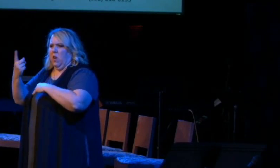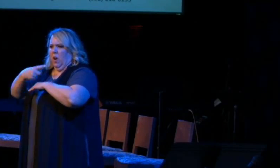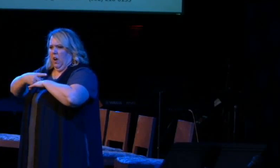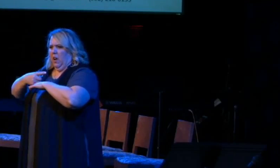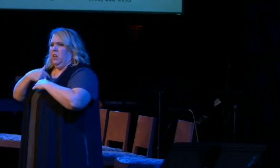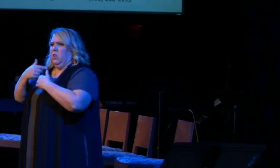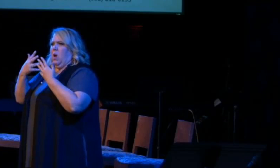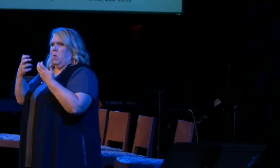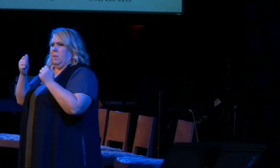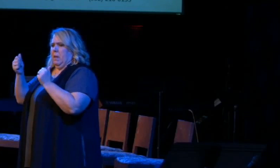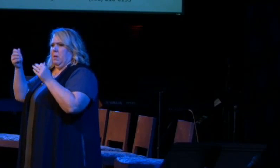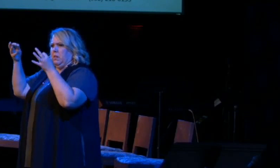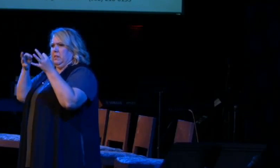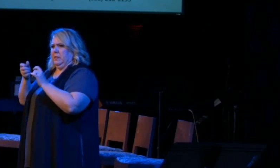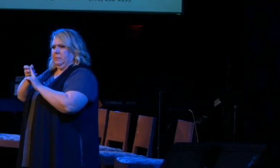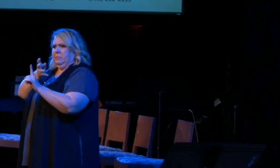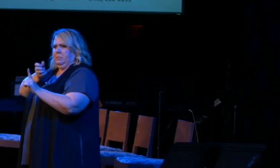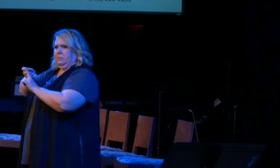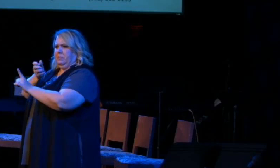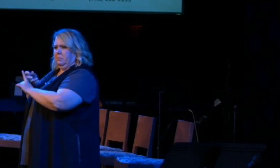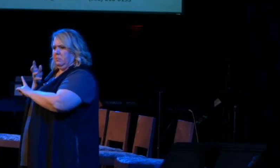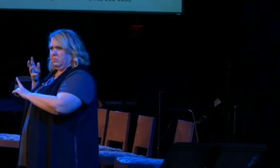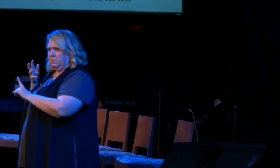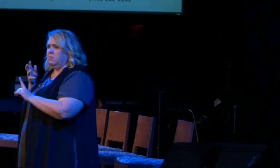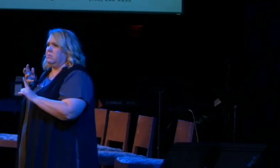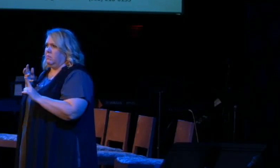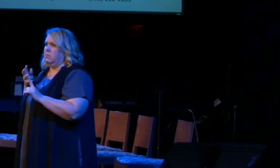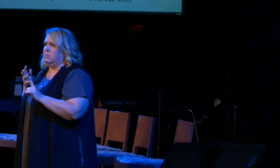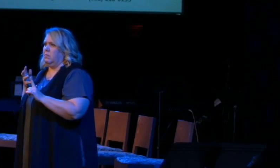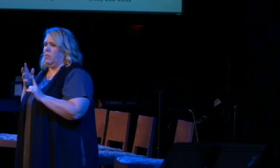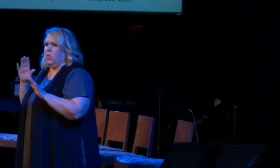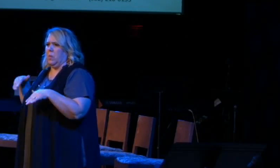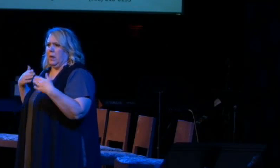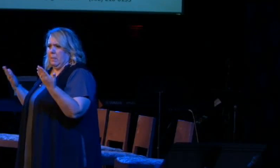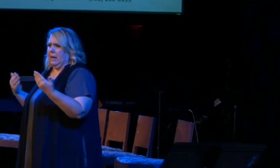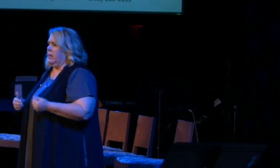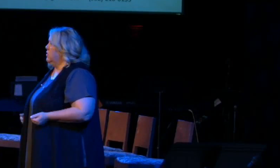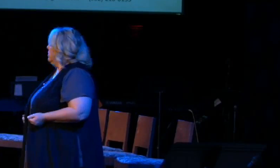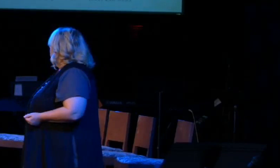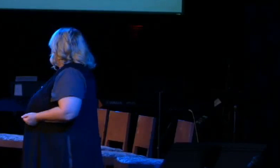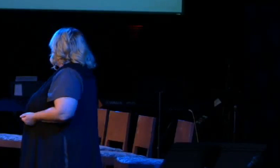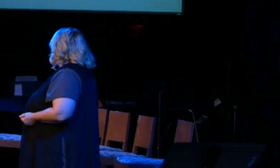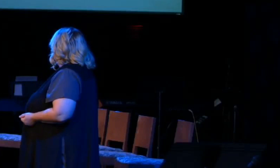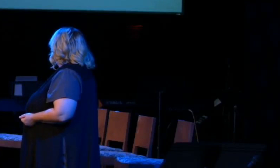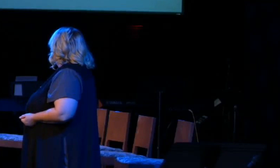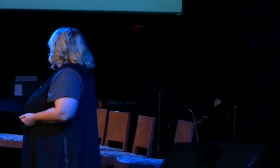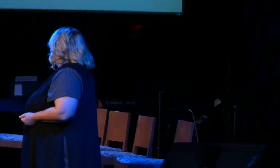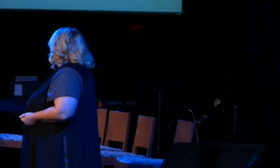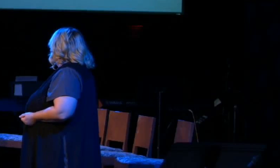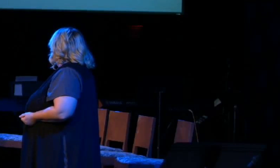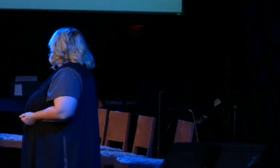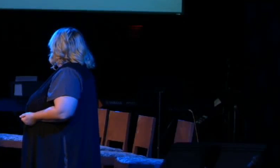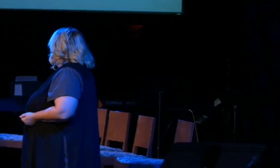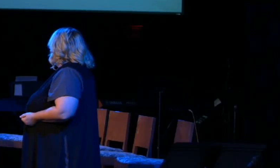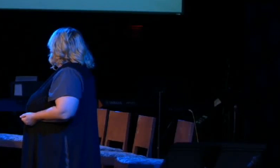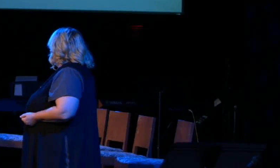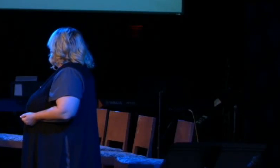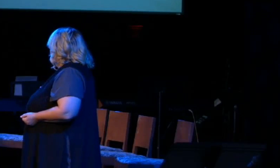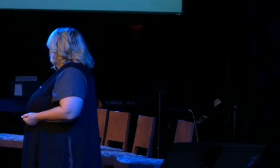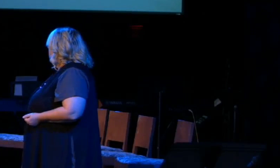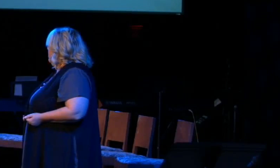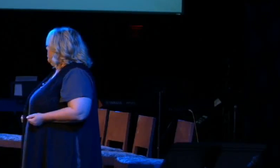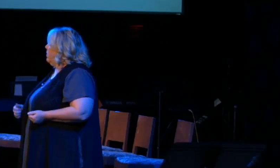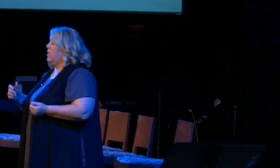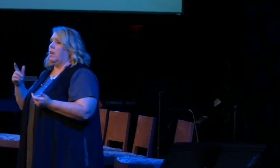them in context as well as give you a few details on the recommendation. So so I'm going to sort of map